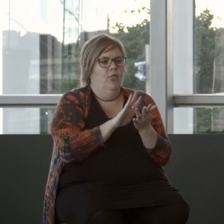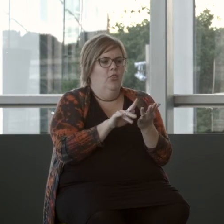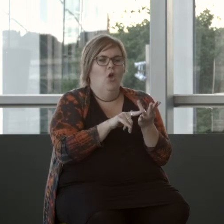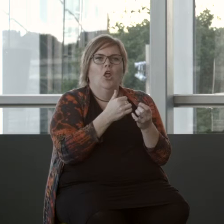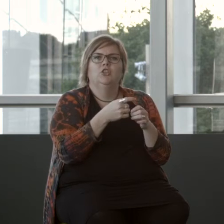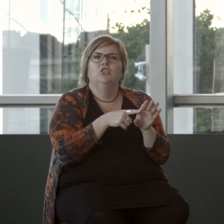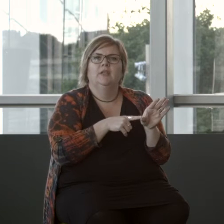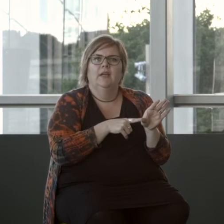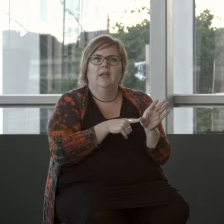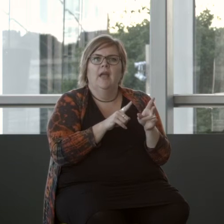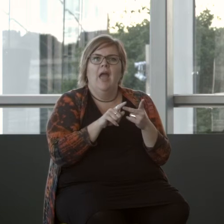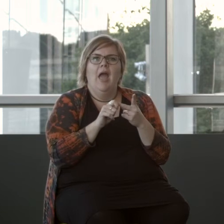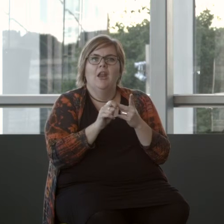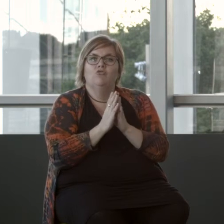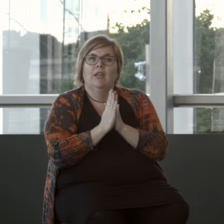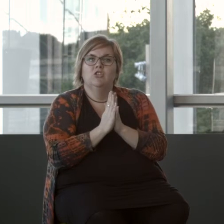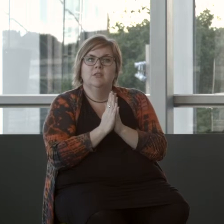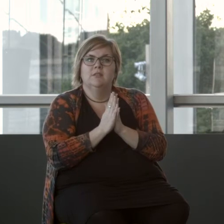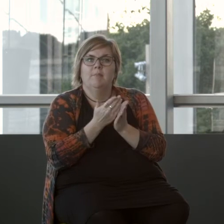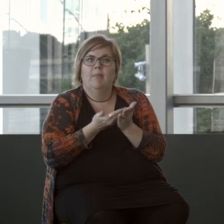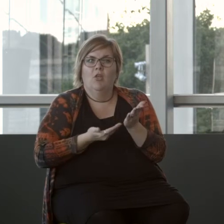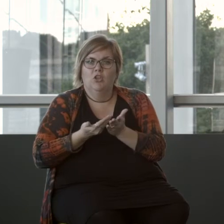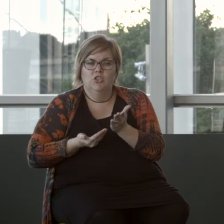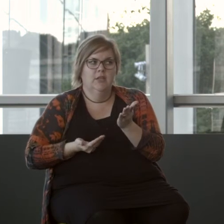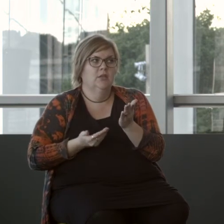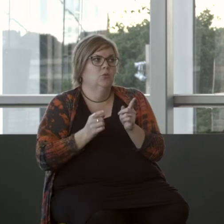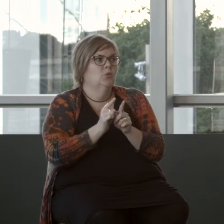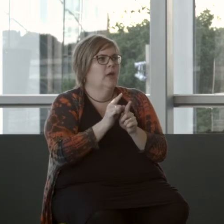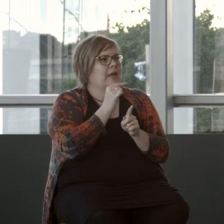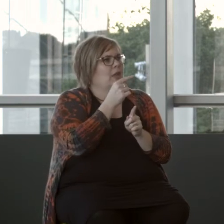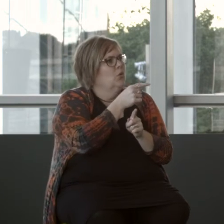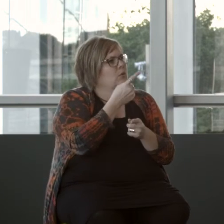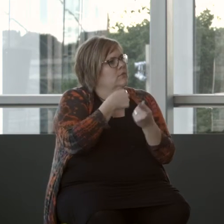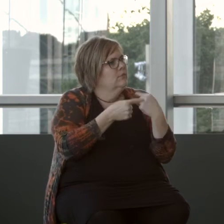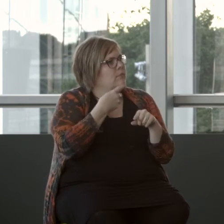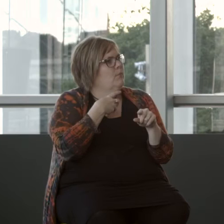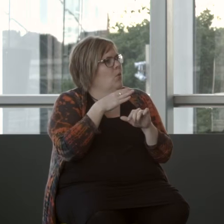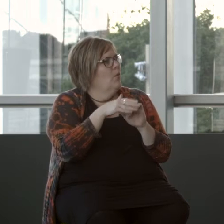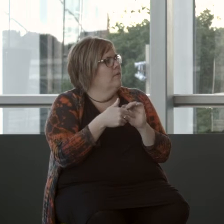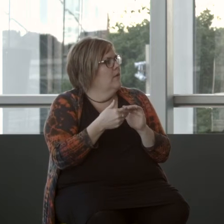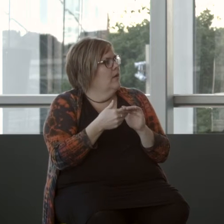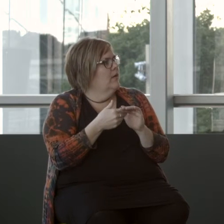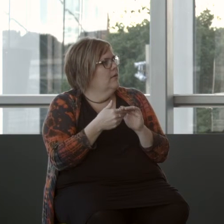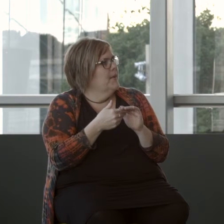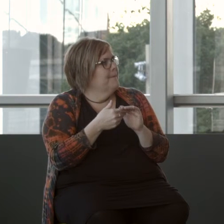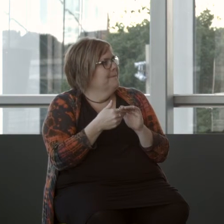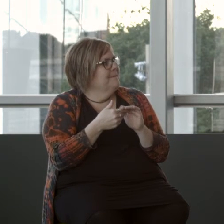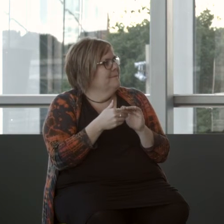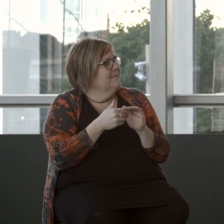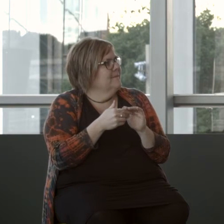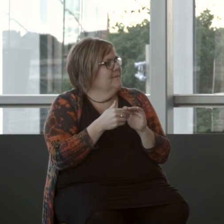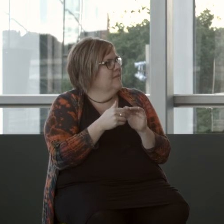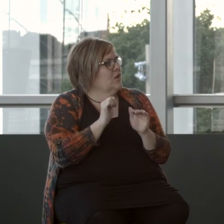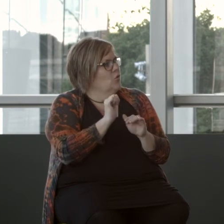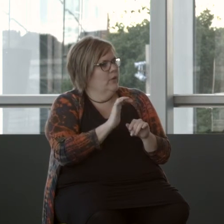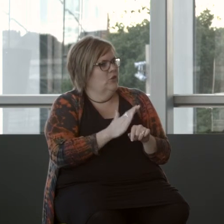from religious mythology. Can you tell us a little bit more about? Sure. You're interested in